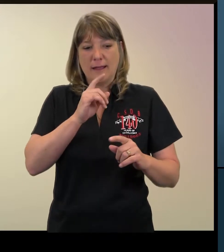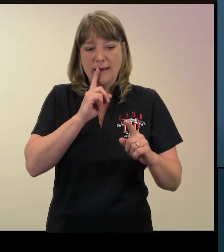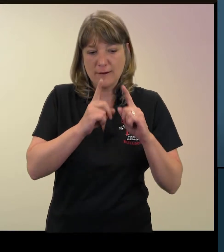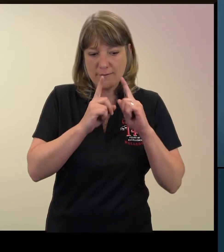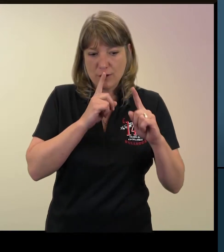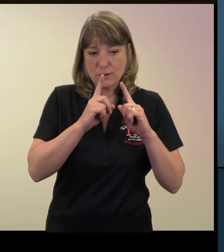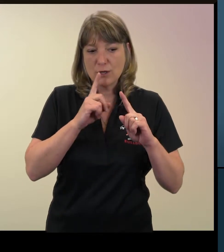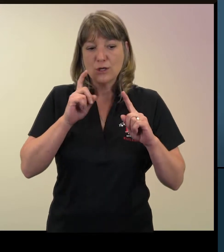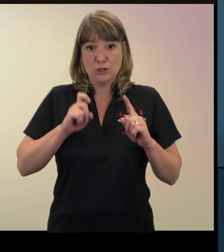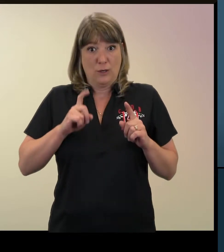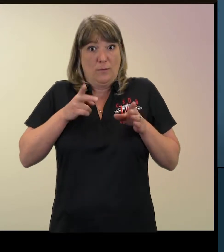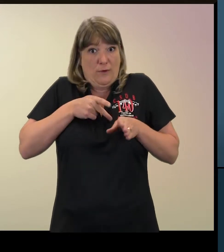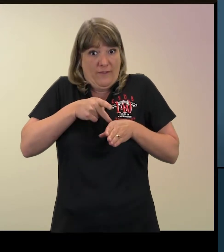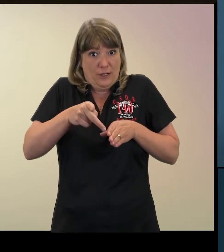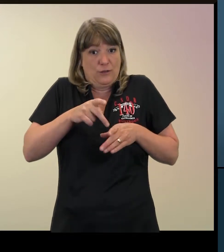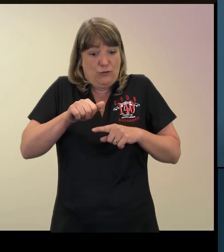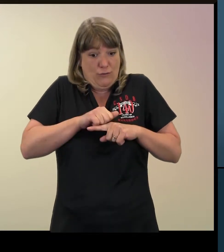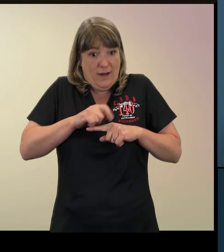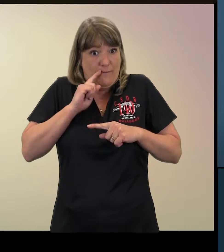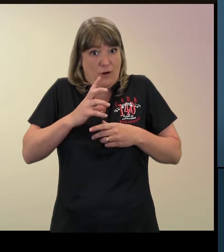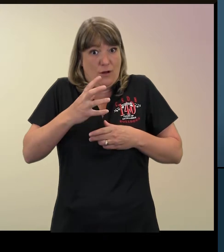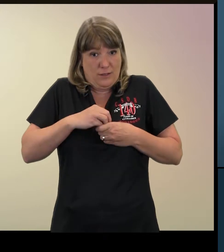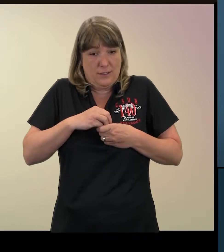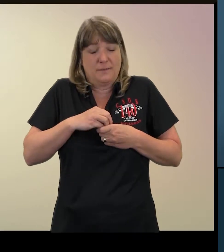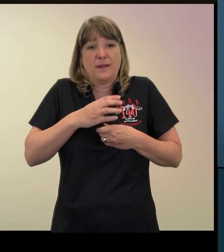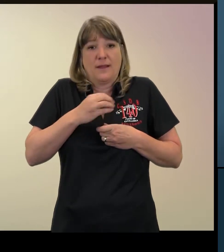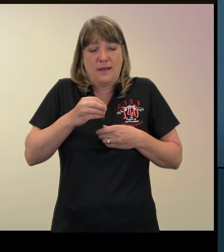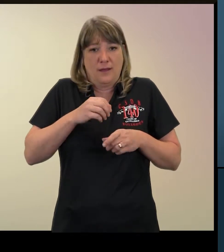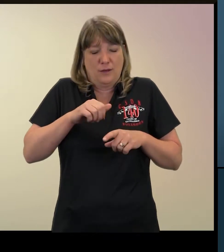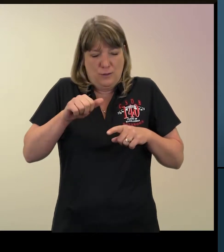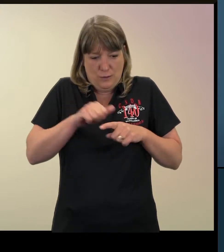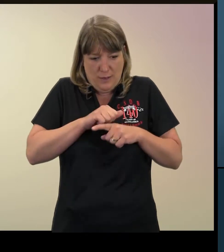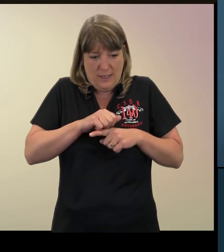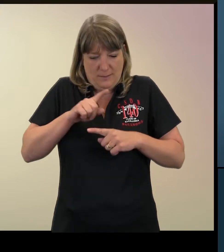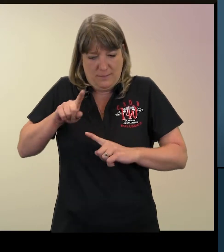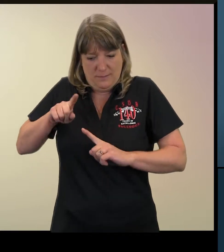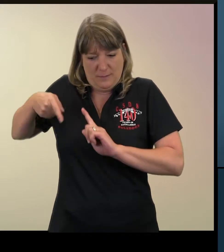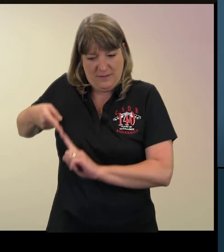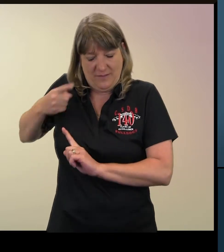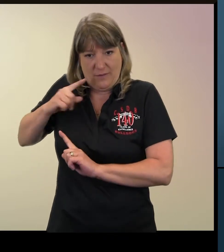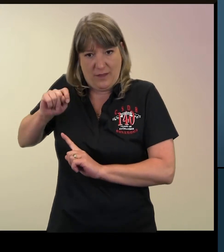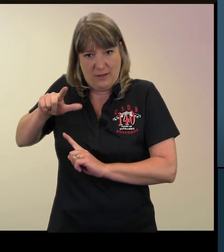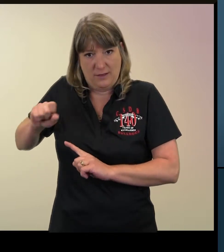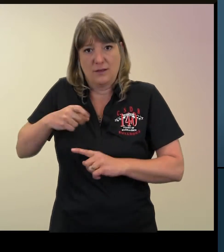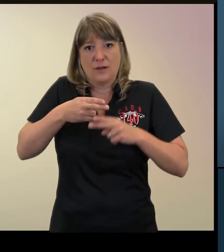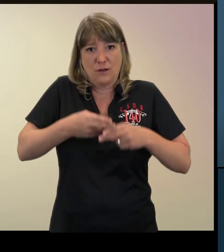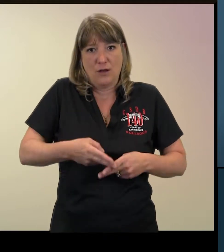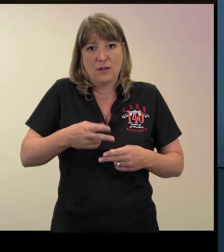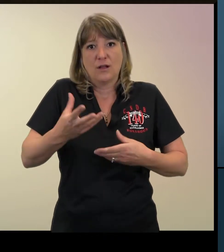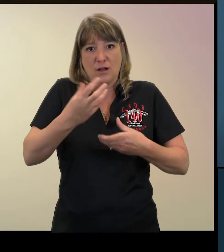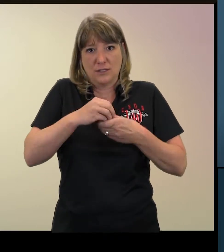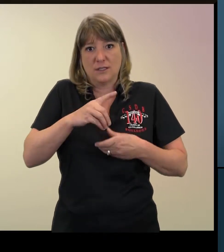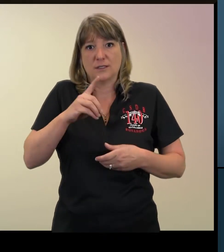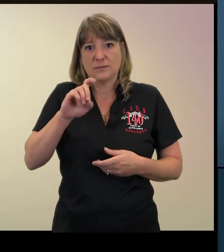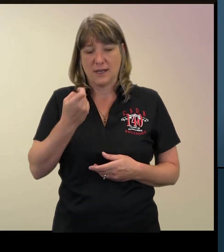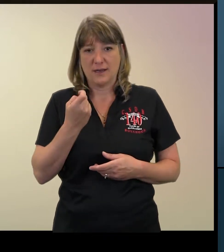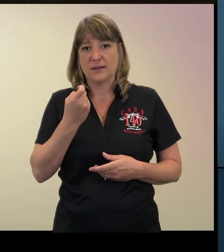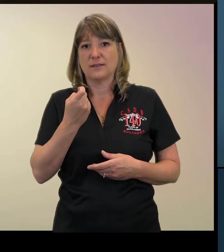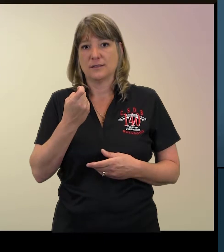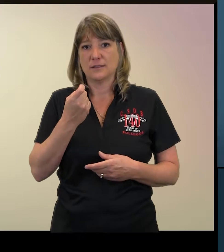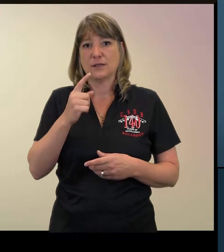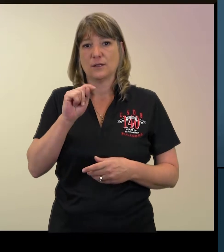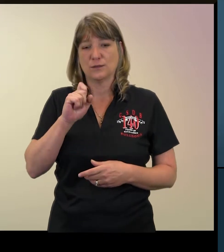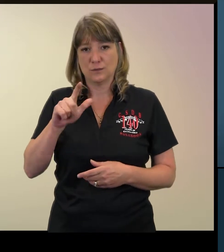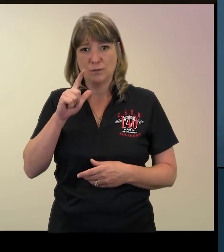be given by a professional trained in autism and trained specifically on the tool called the Autism Diagnostic